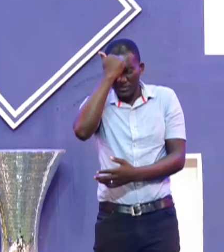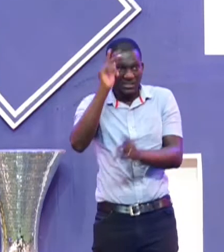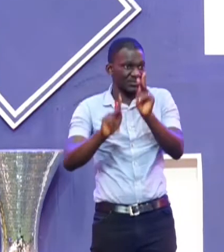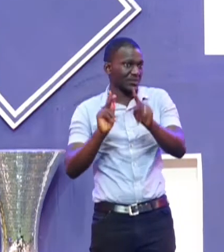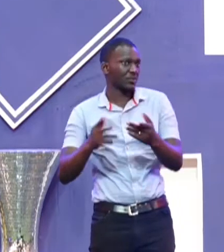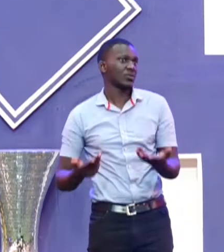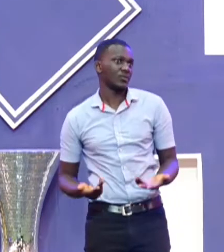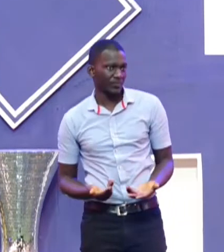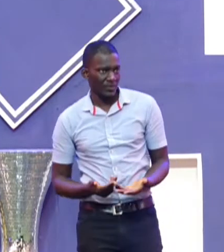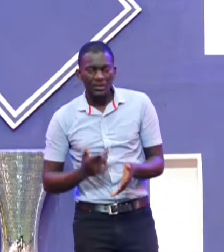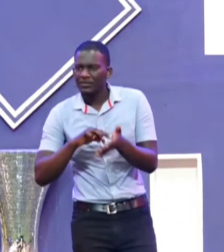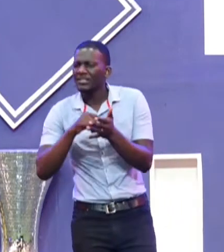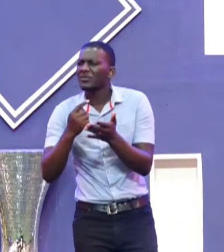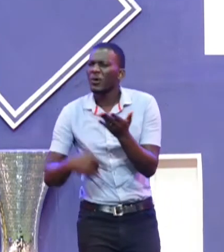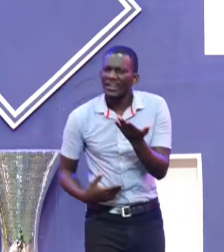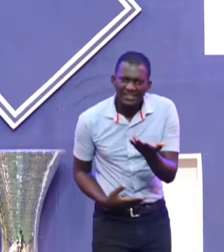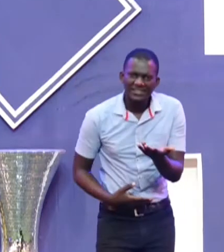of